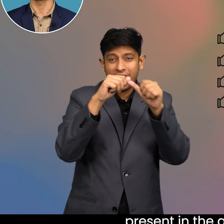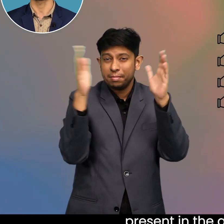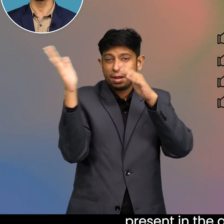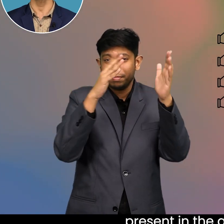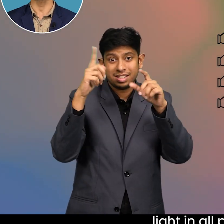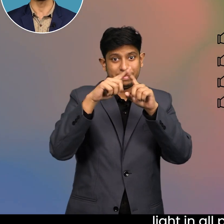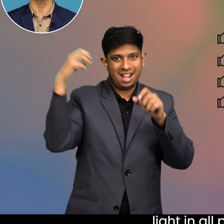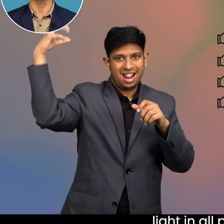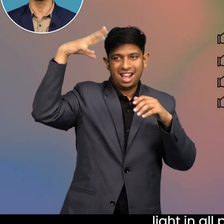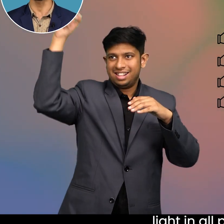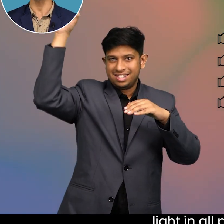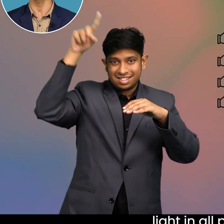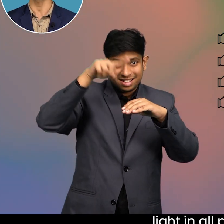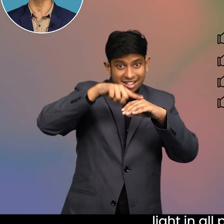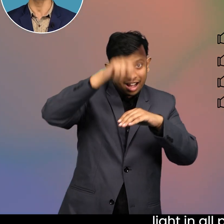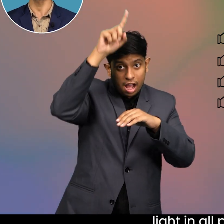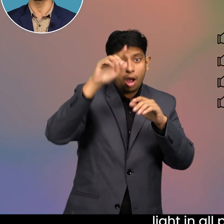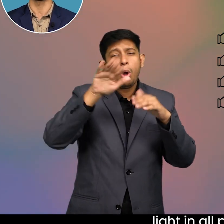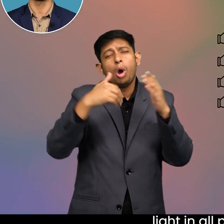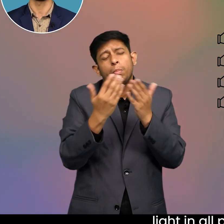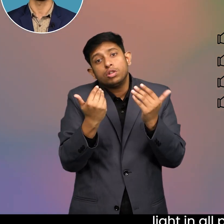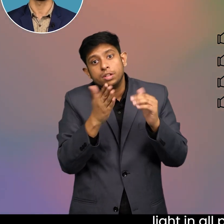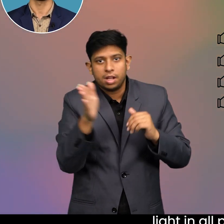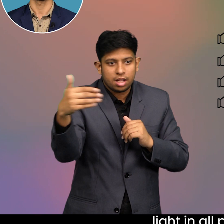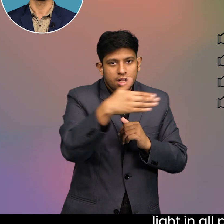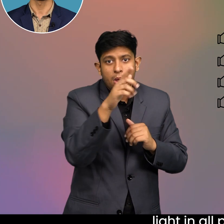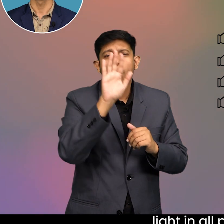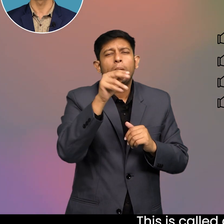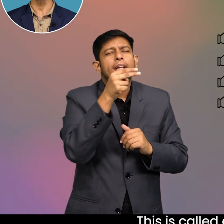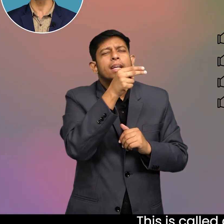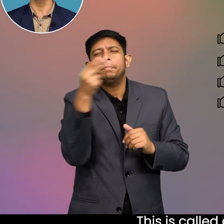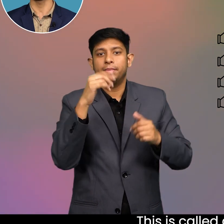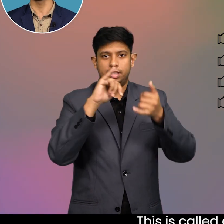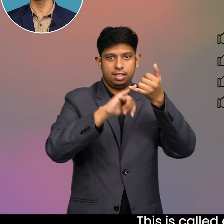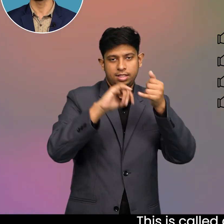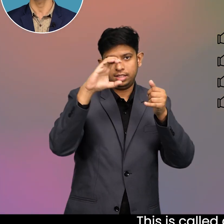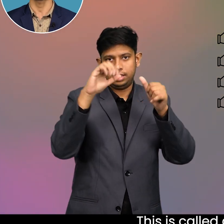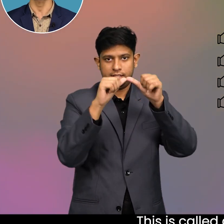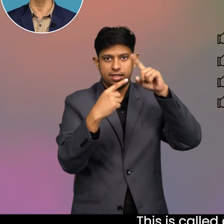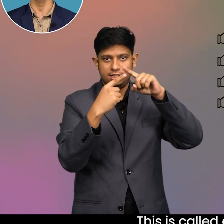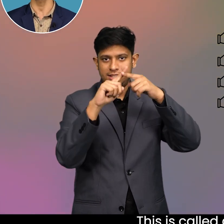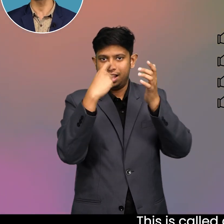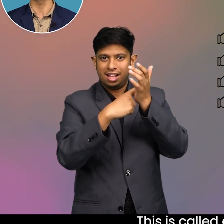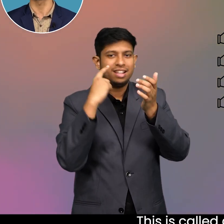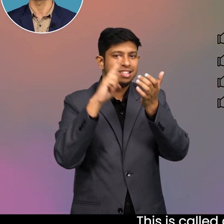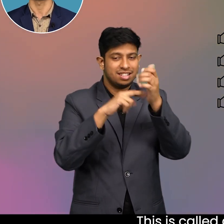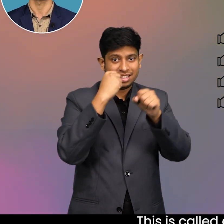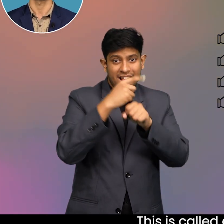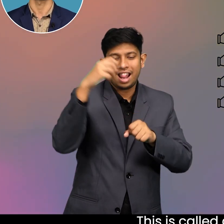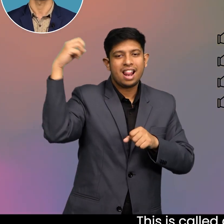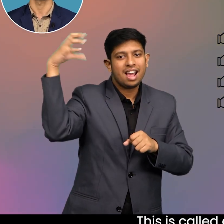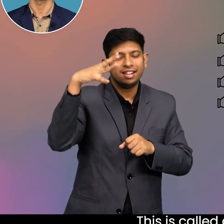refract the light in all possible directions. This is called scattering of light.